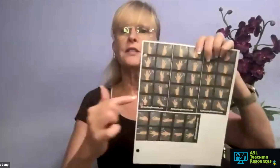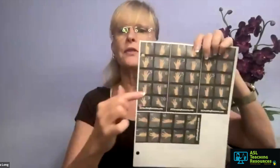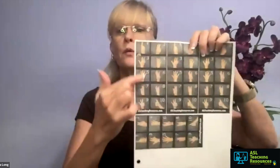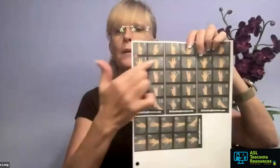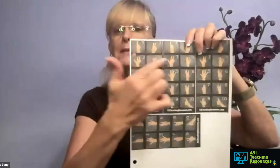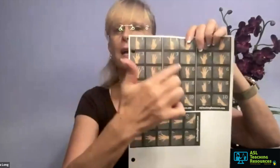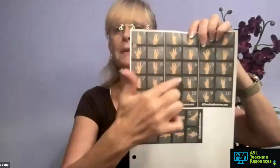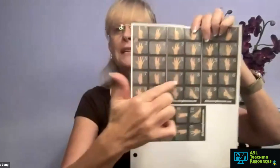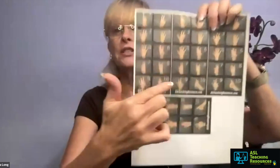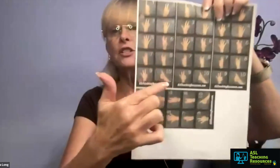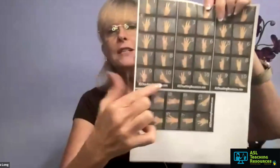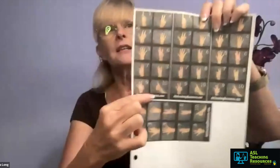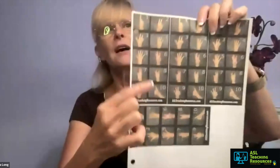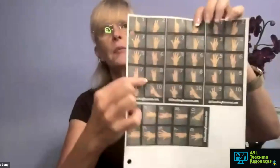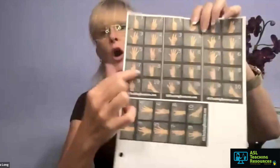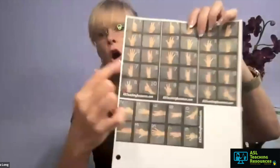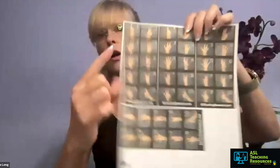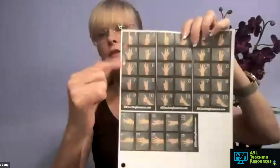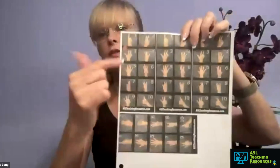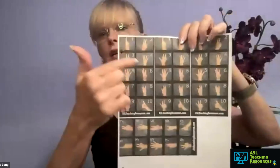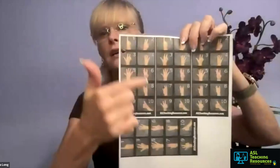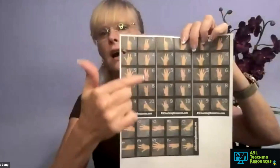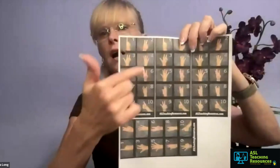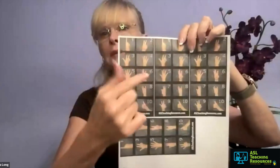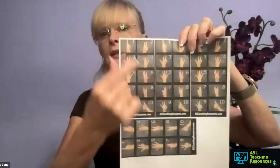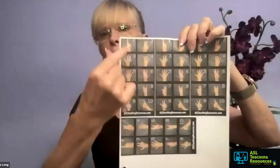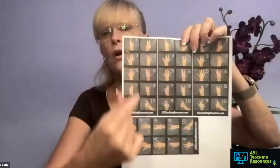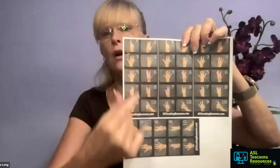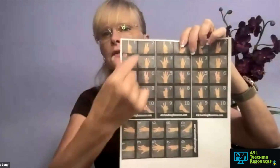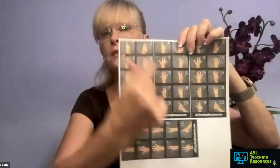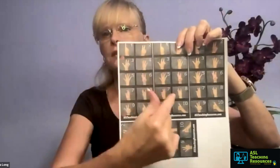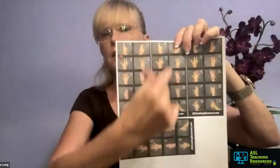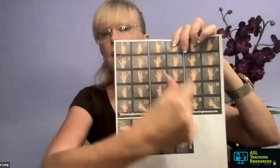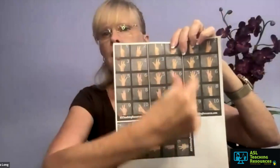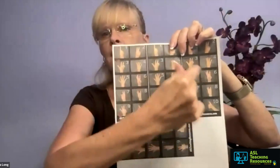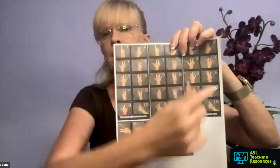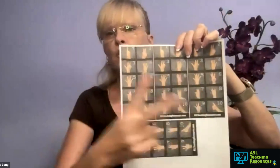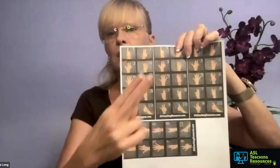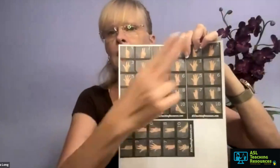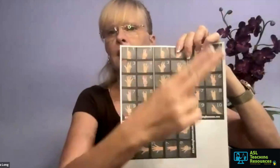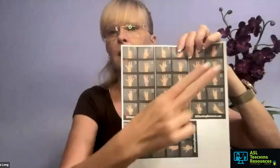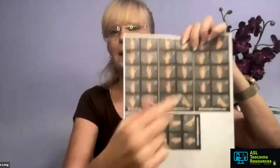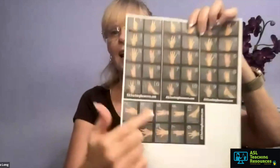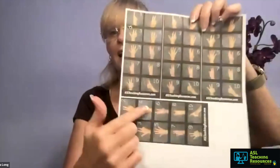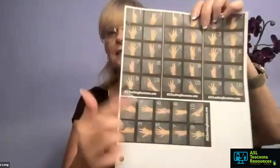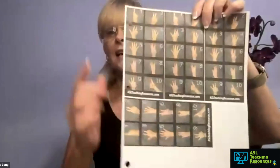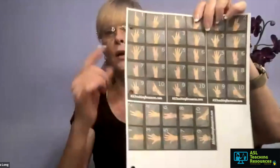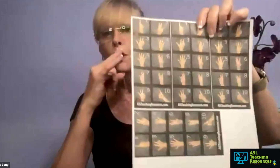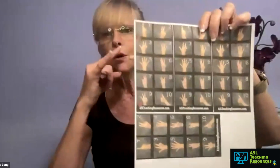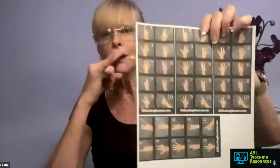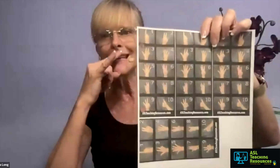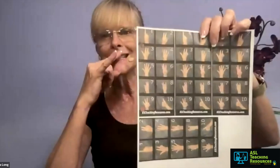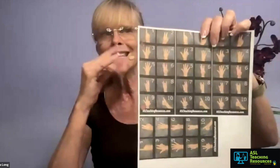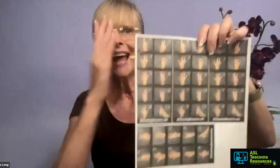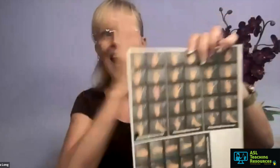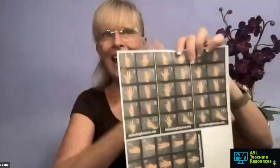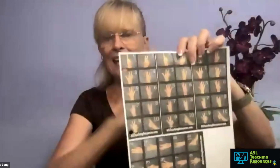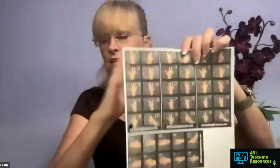from the website, but it's just cards, little cards that you can cut up, and it has like a real kid's hand